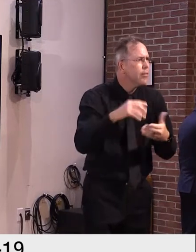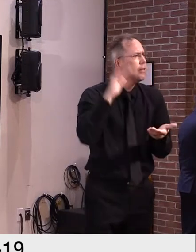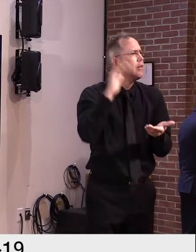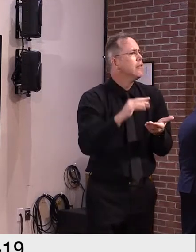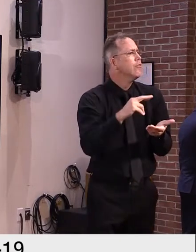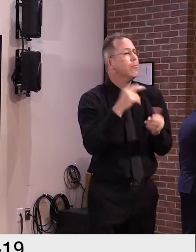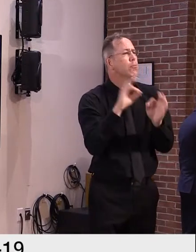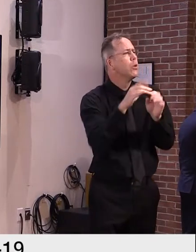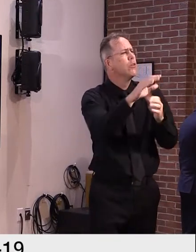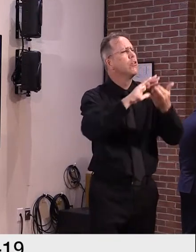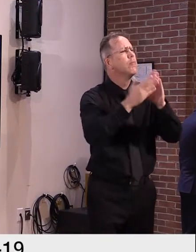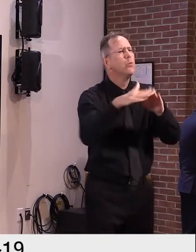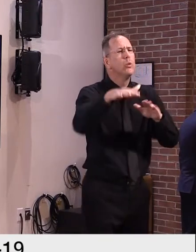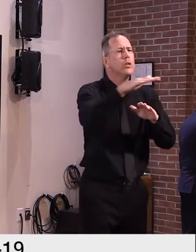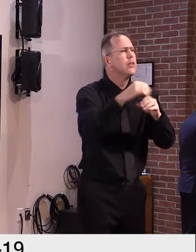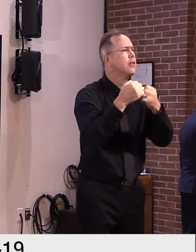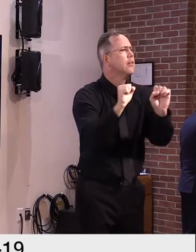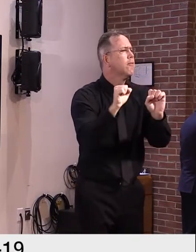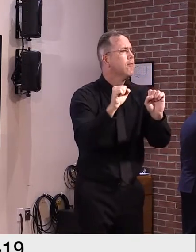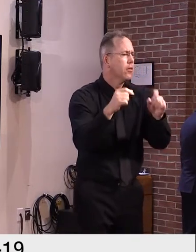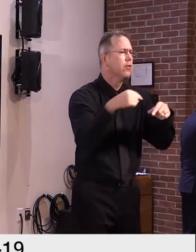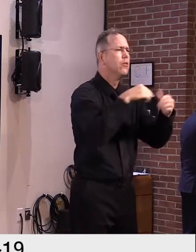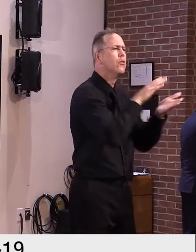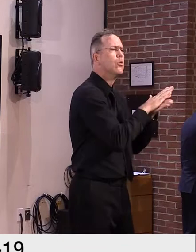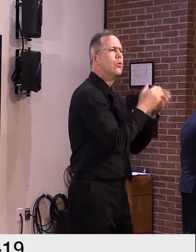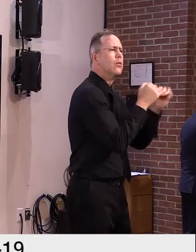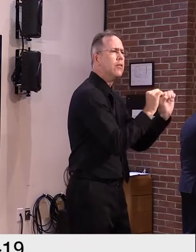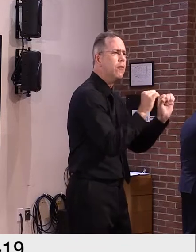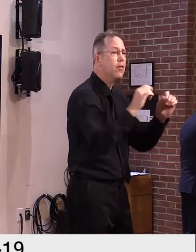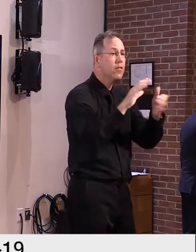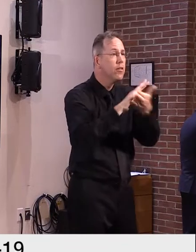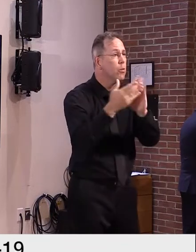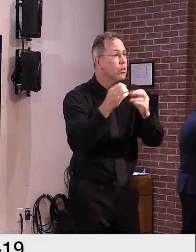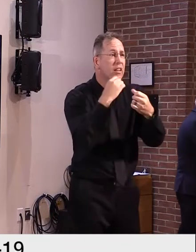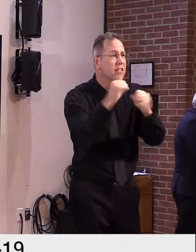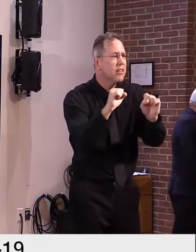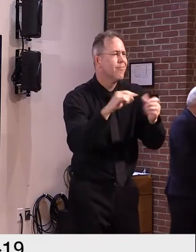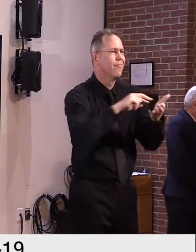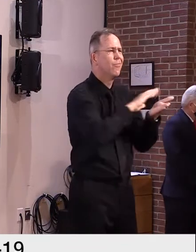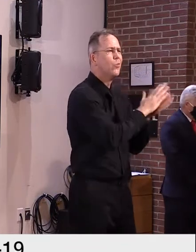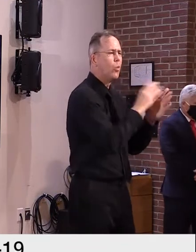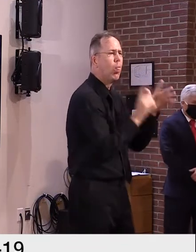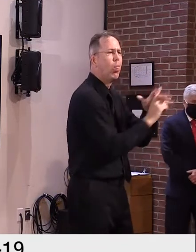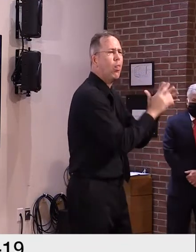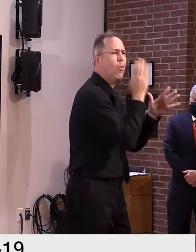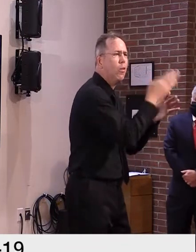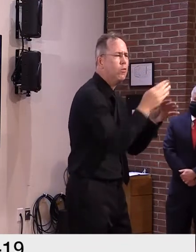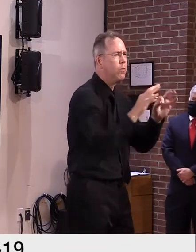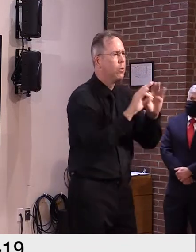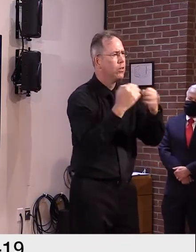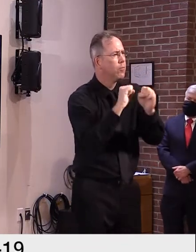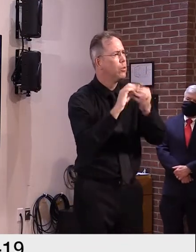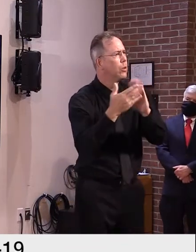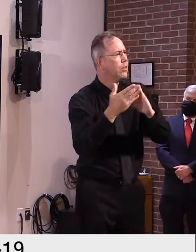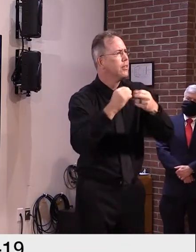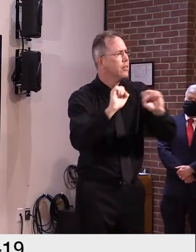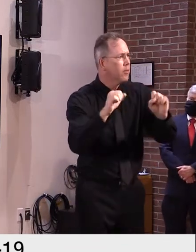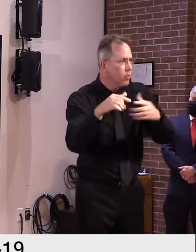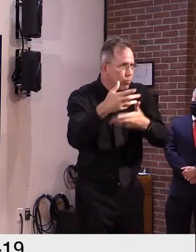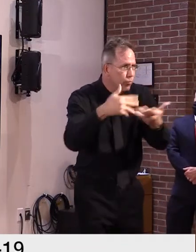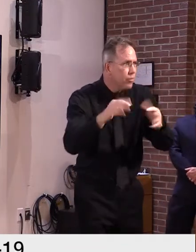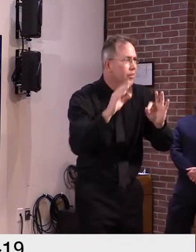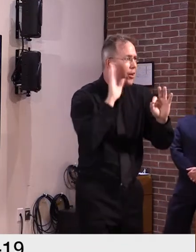all this began. And most of the credit belongs to all of you, everyday Vermonters doing the right